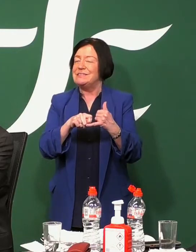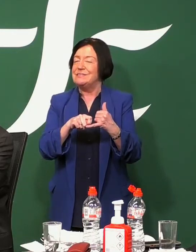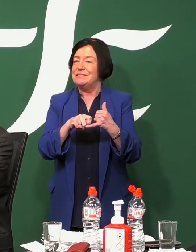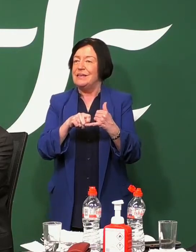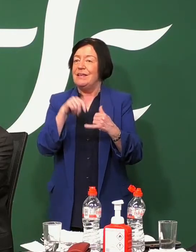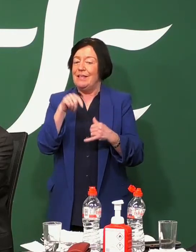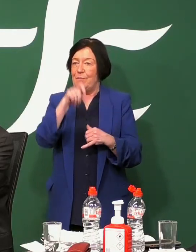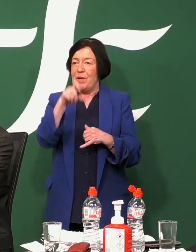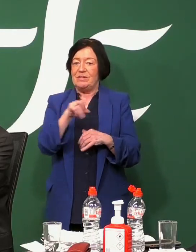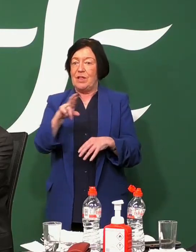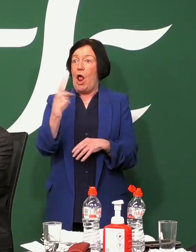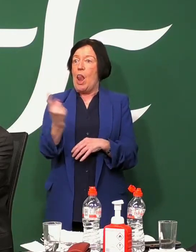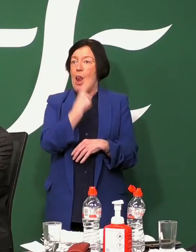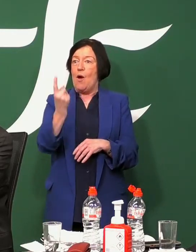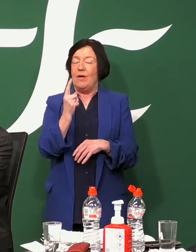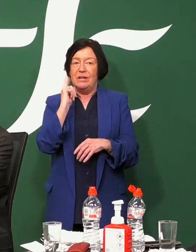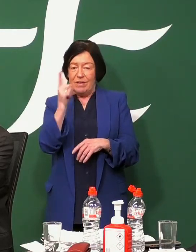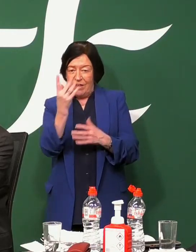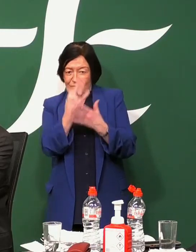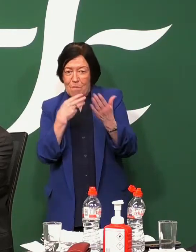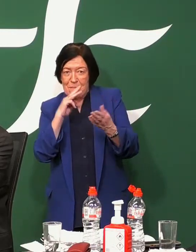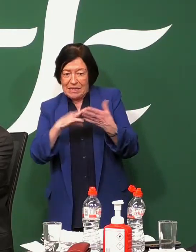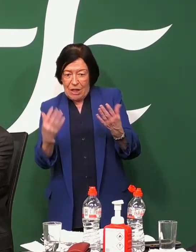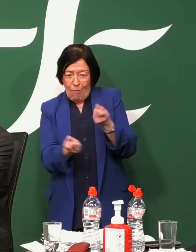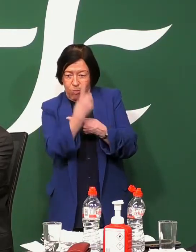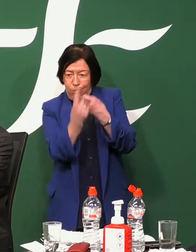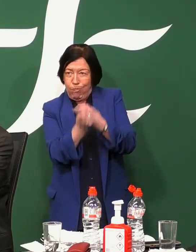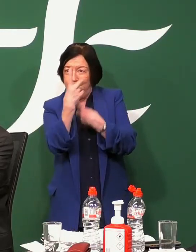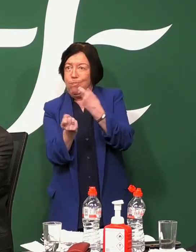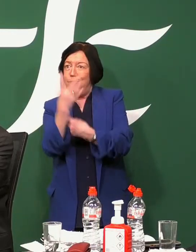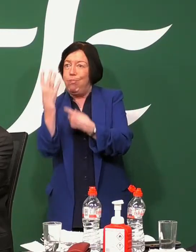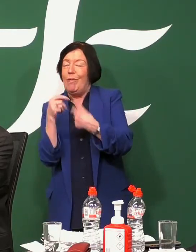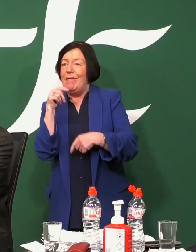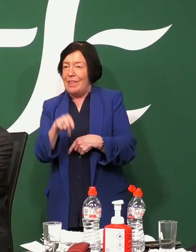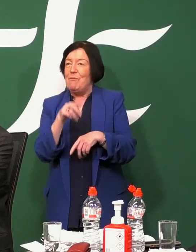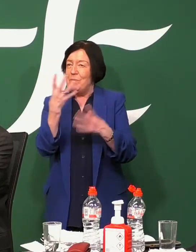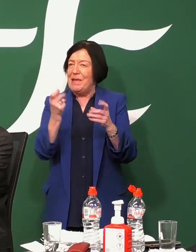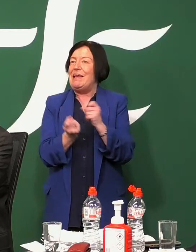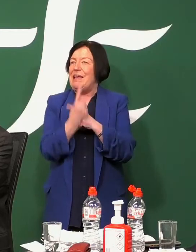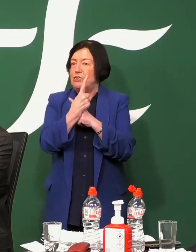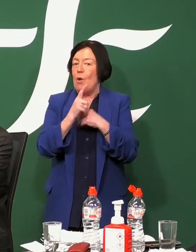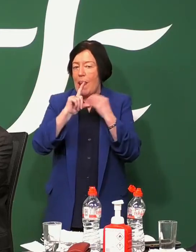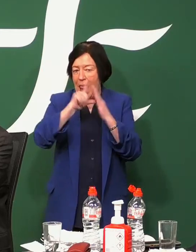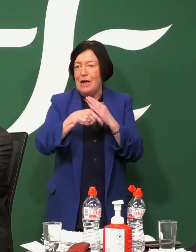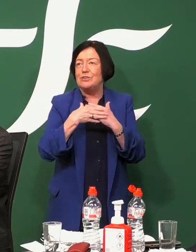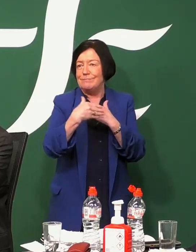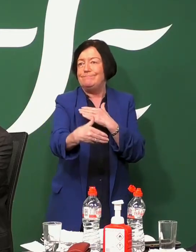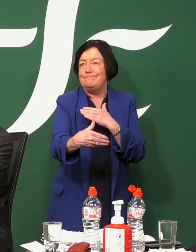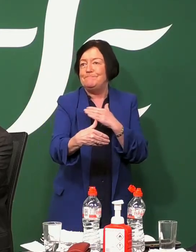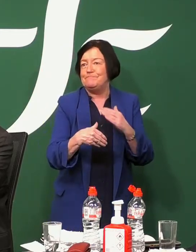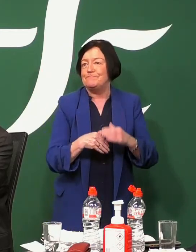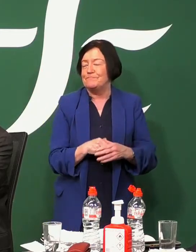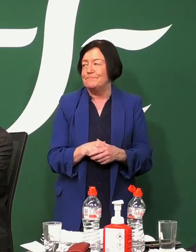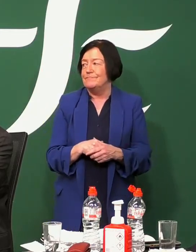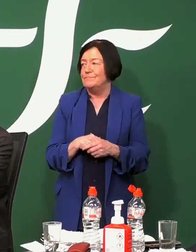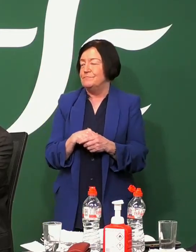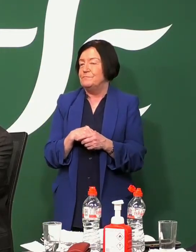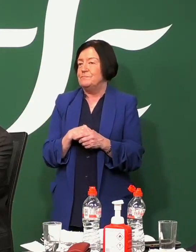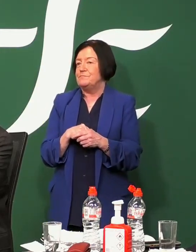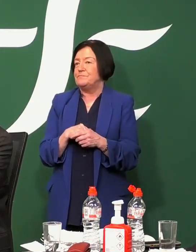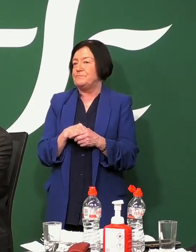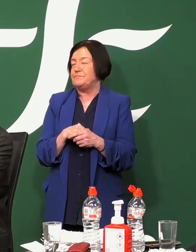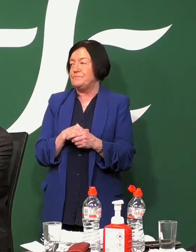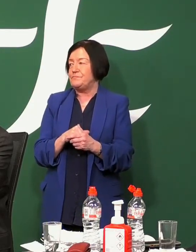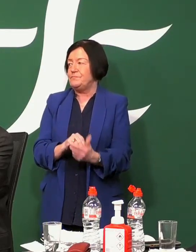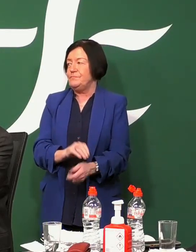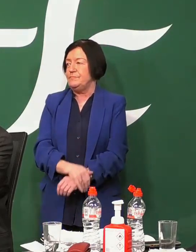this person's not alone. I've actually seen a few messages like this coming in today. So that's going to probably be a bit of an issue, I suspect. Yeah, and look, it is and all